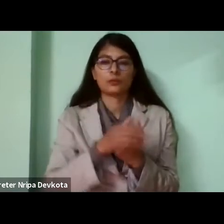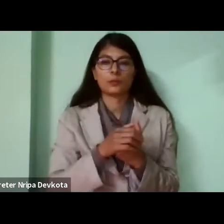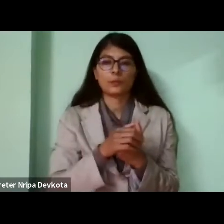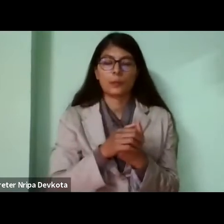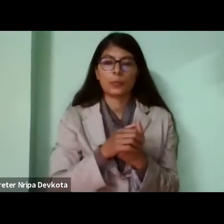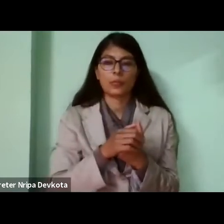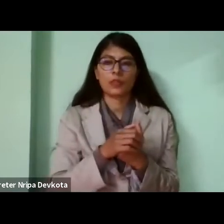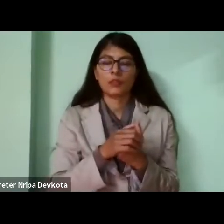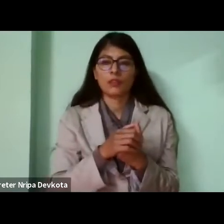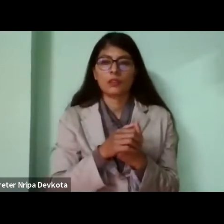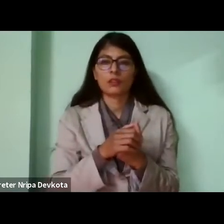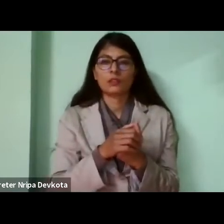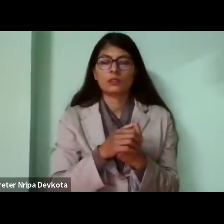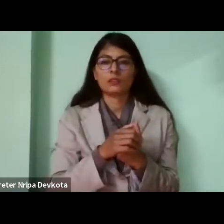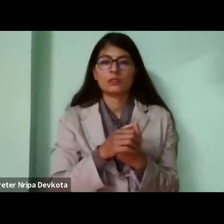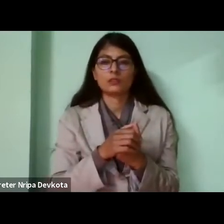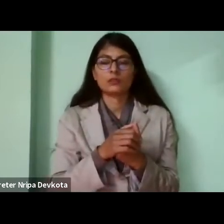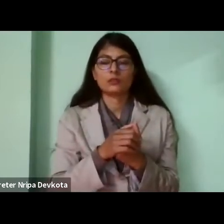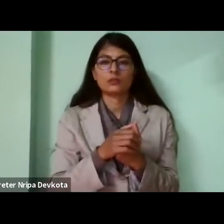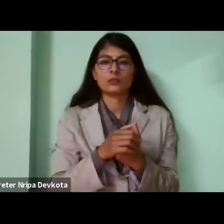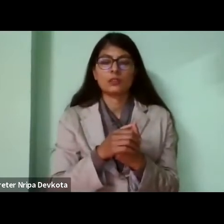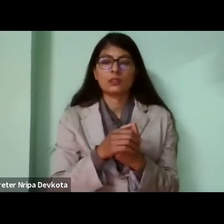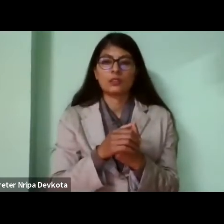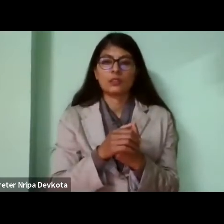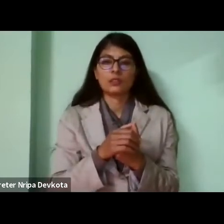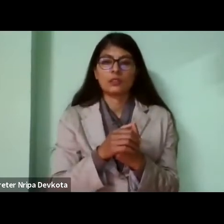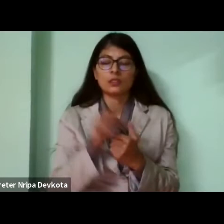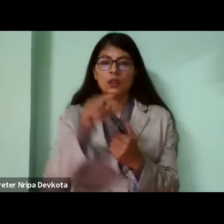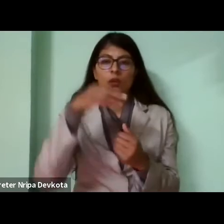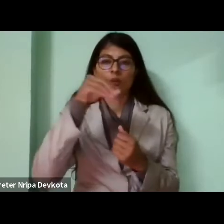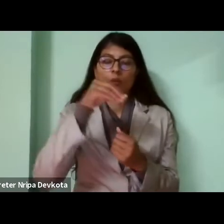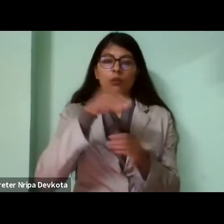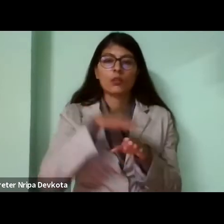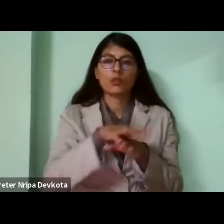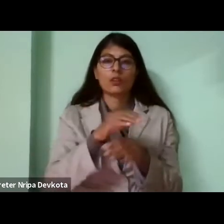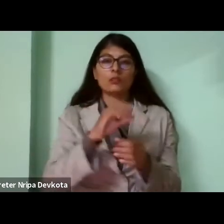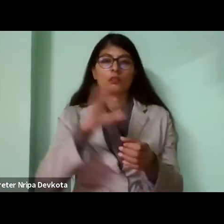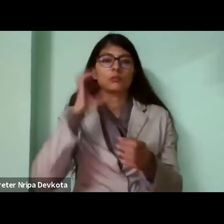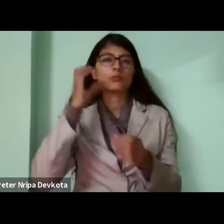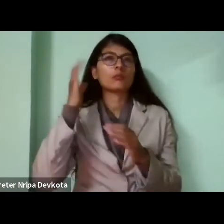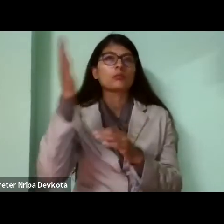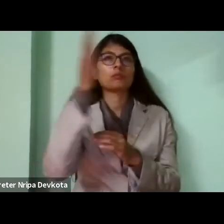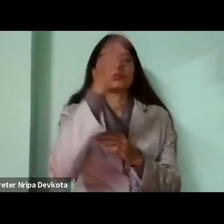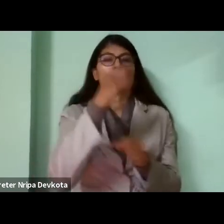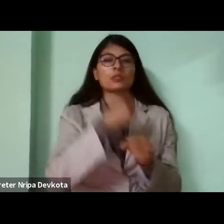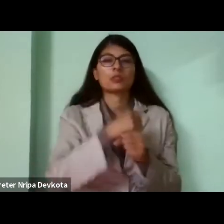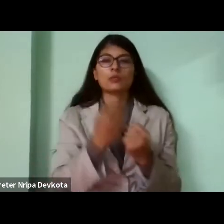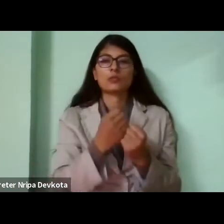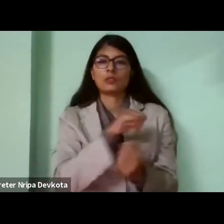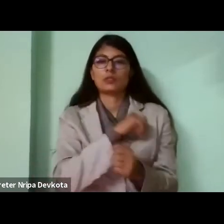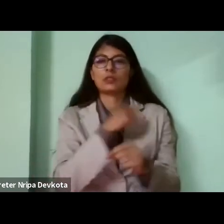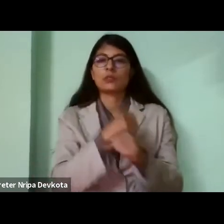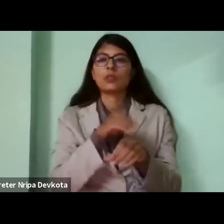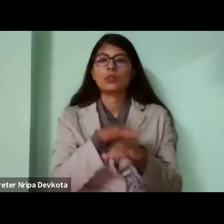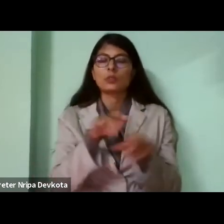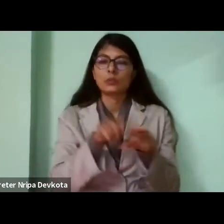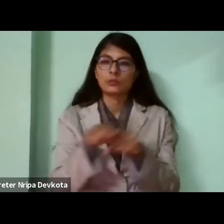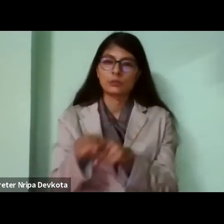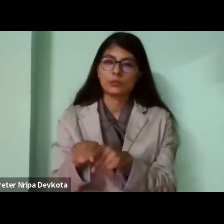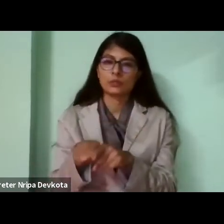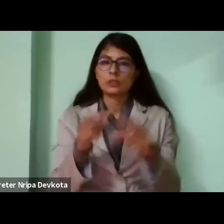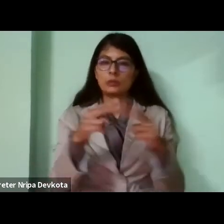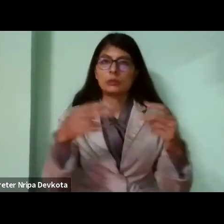evidences to show how even migrant sex workers are really suffering when we work in